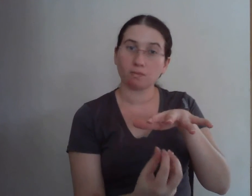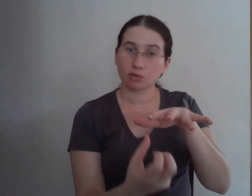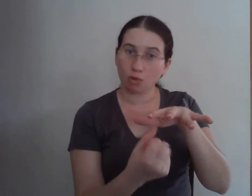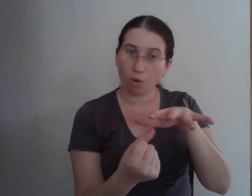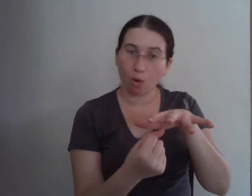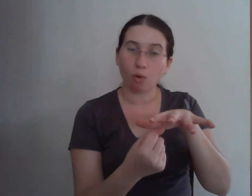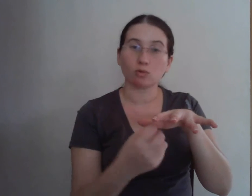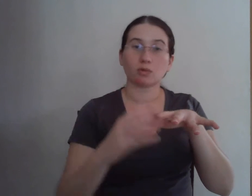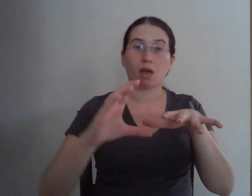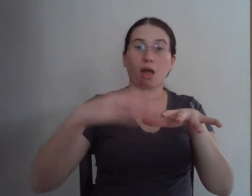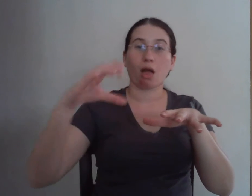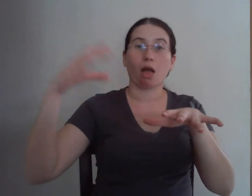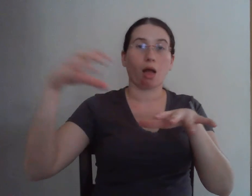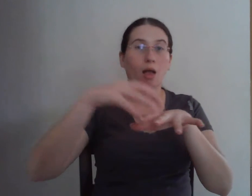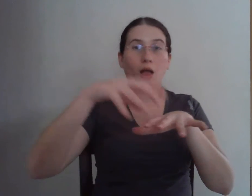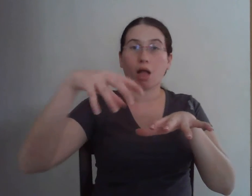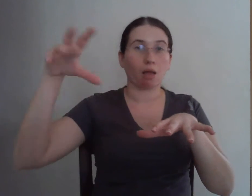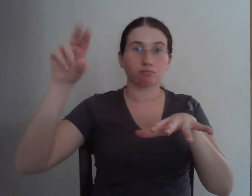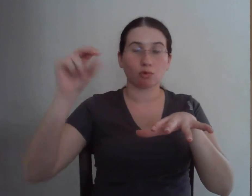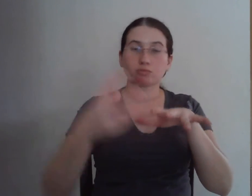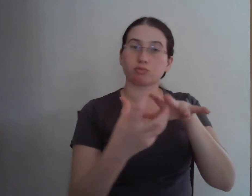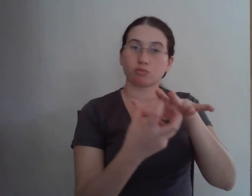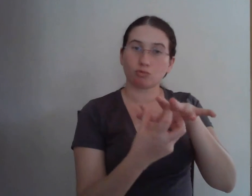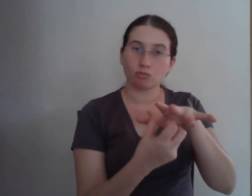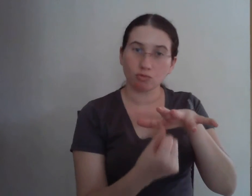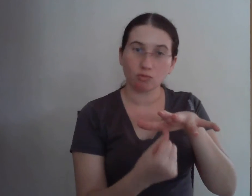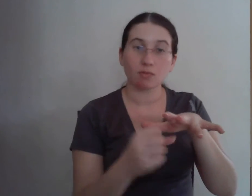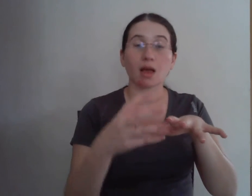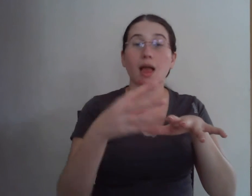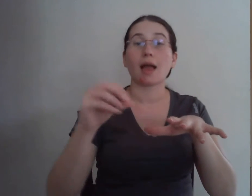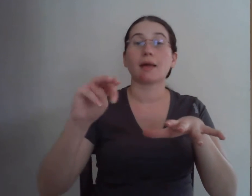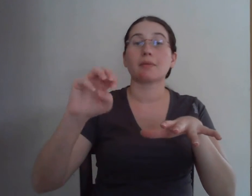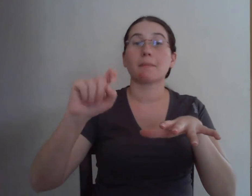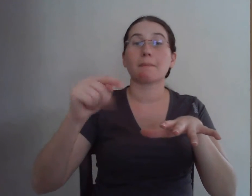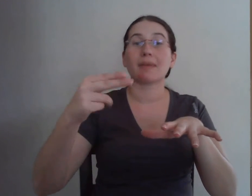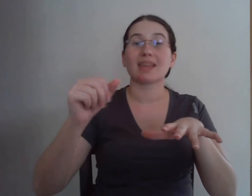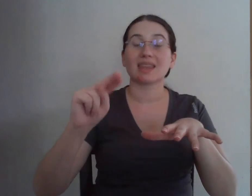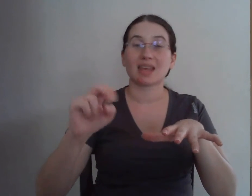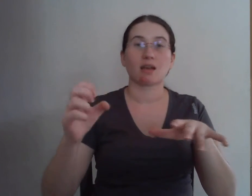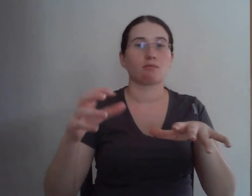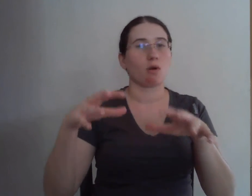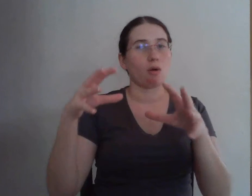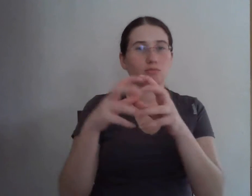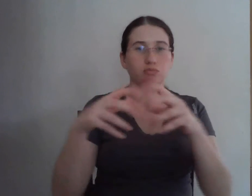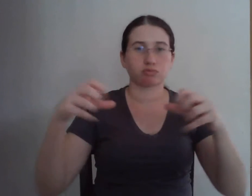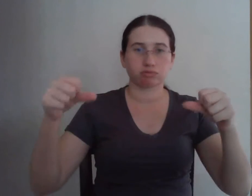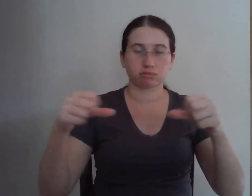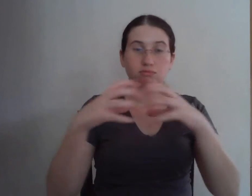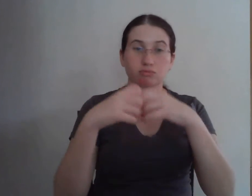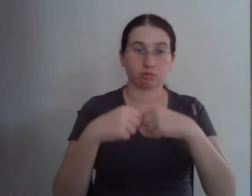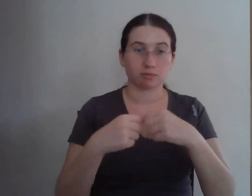methane. And we did that without using fire to damage the soil, and the plants are free to